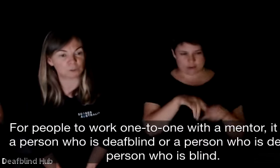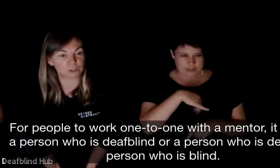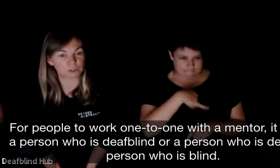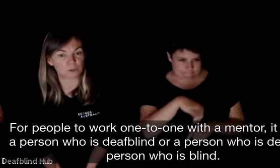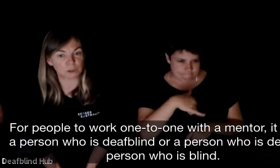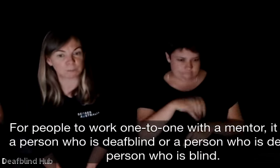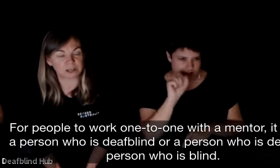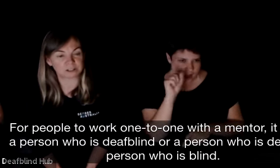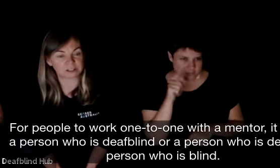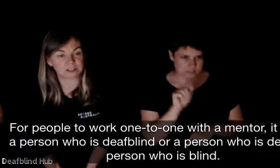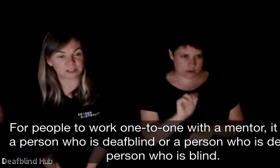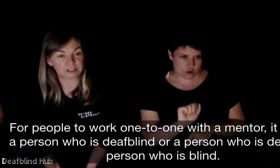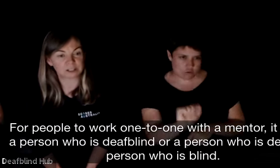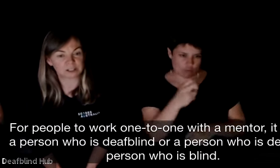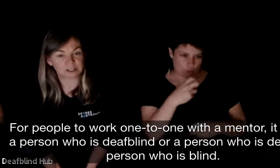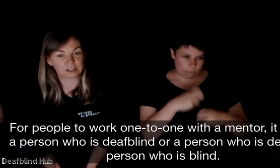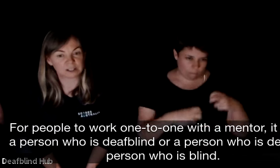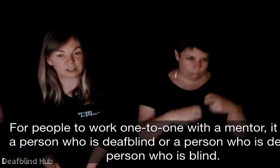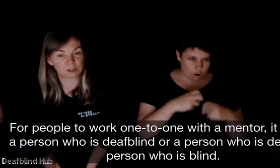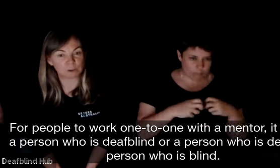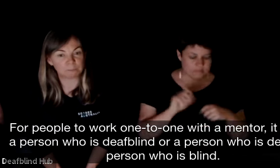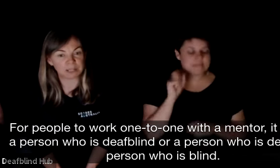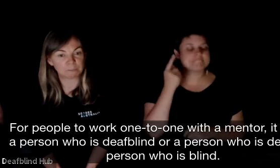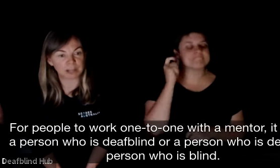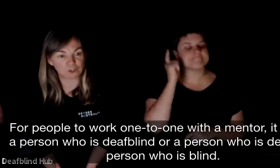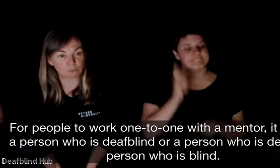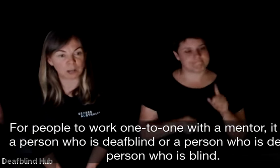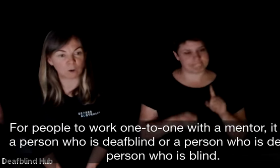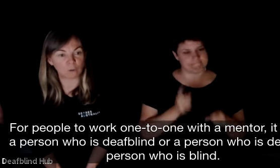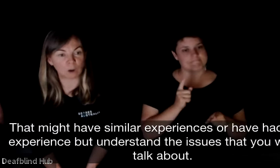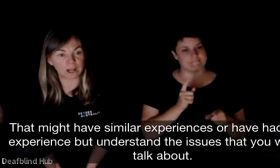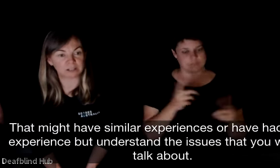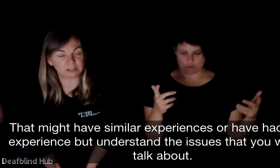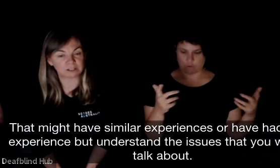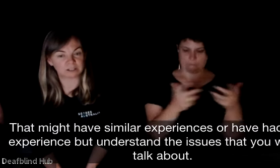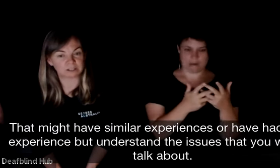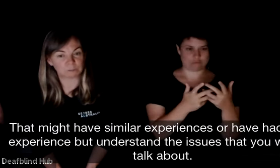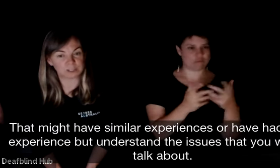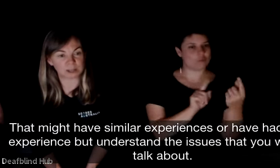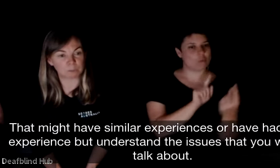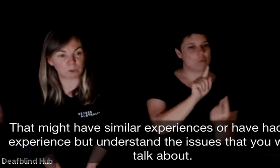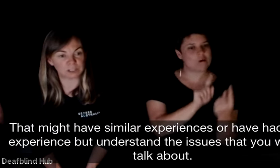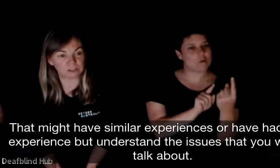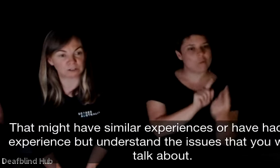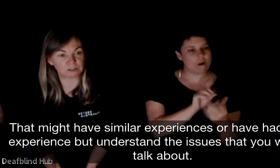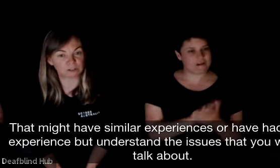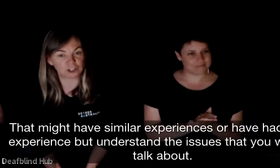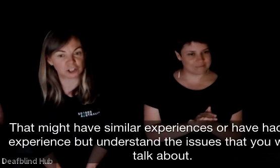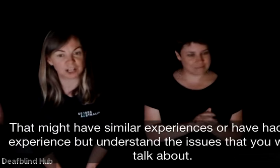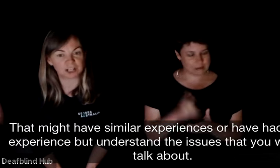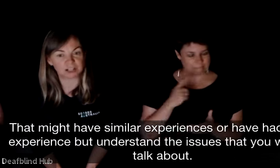that you want to talk about. So being matched one-on-one with somebody